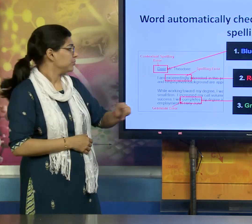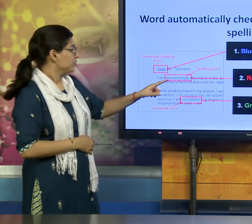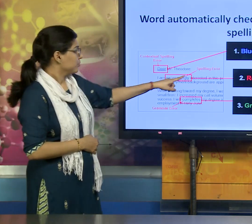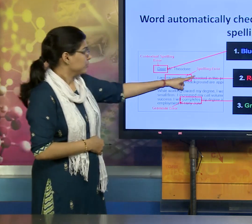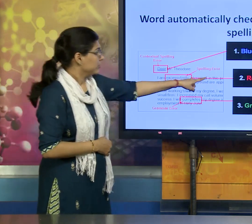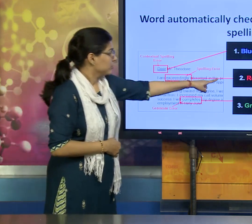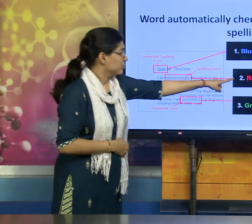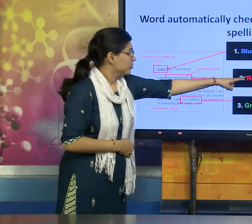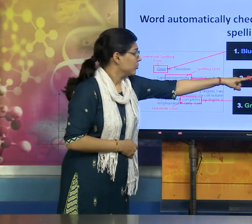Second,